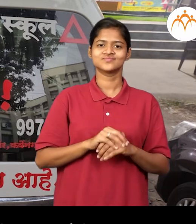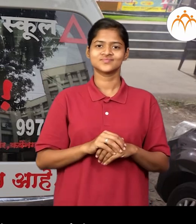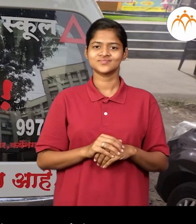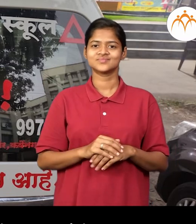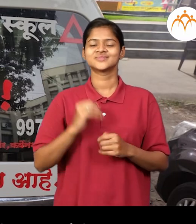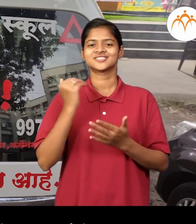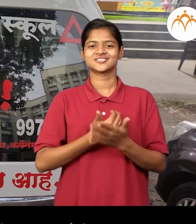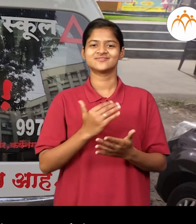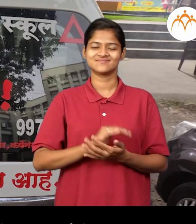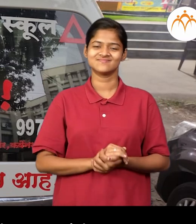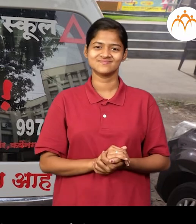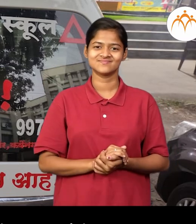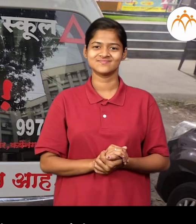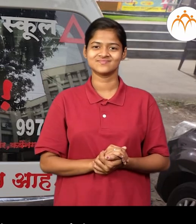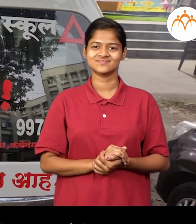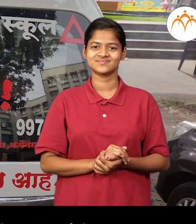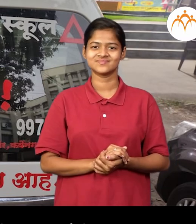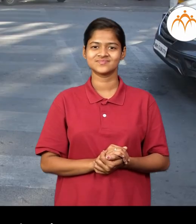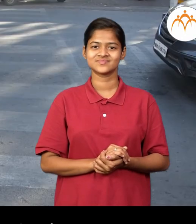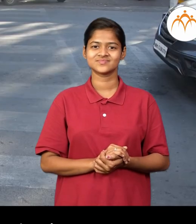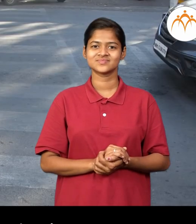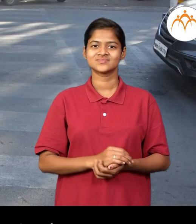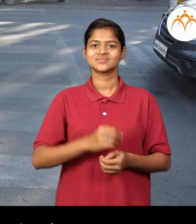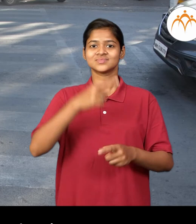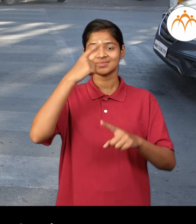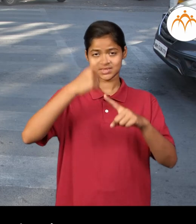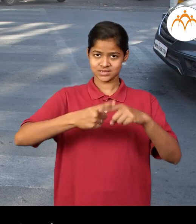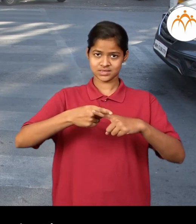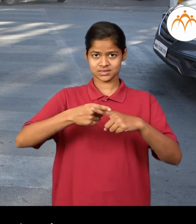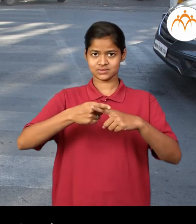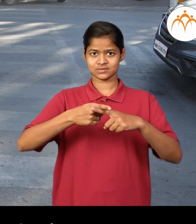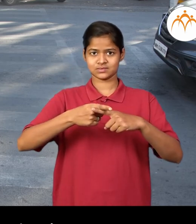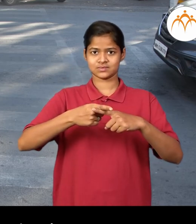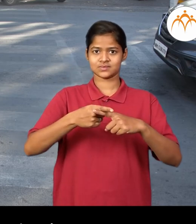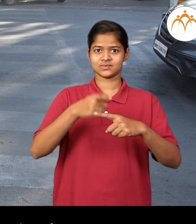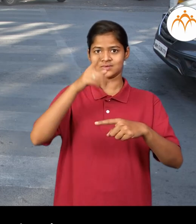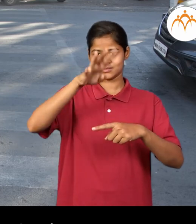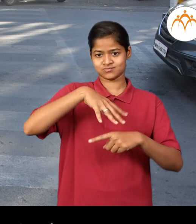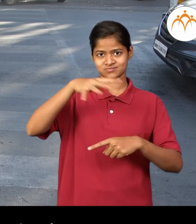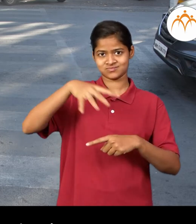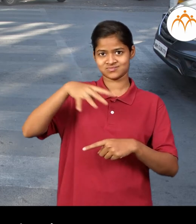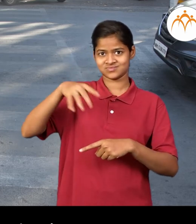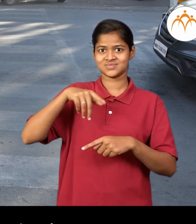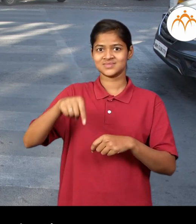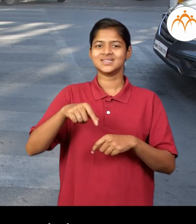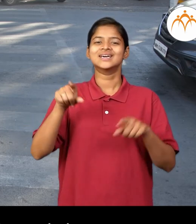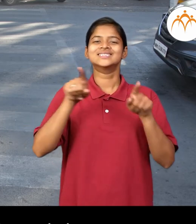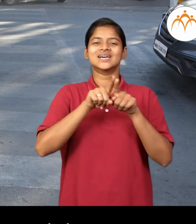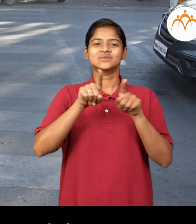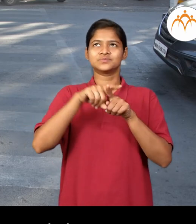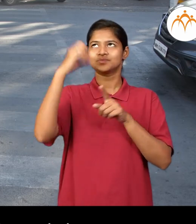he is learning driving. Horizontal stripes were seen in the next square.